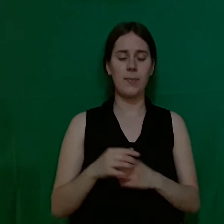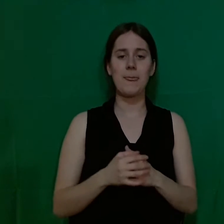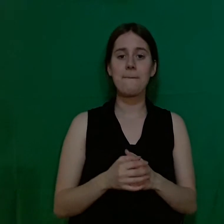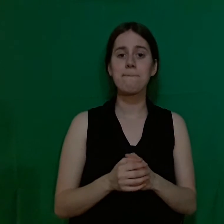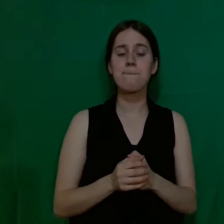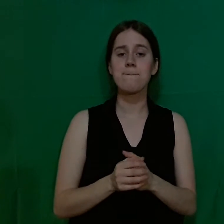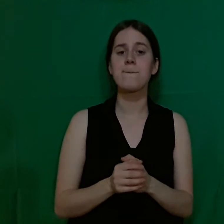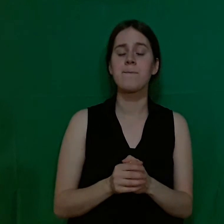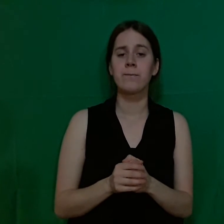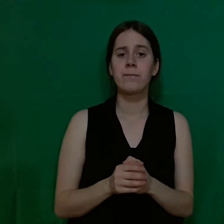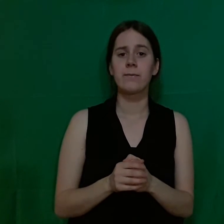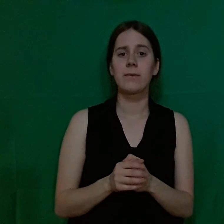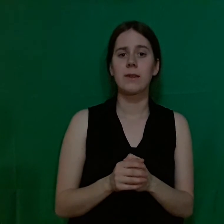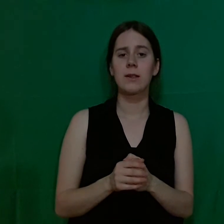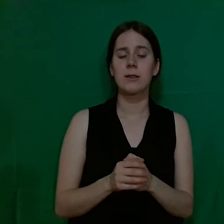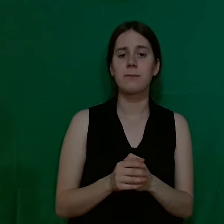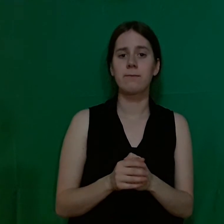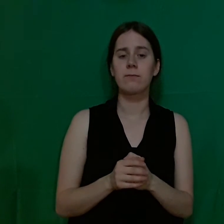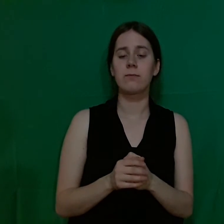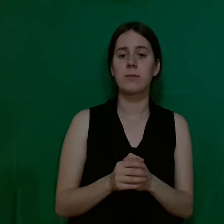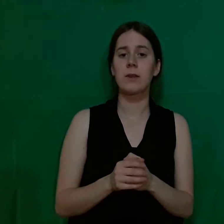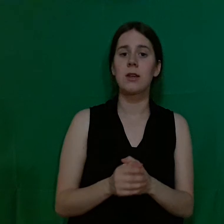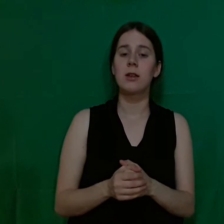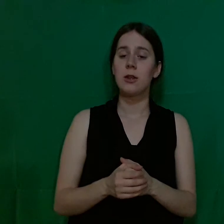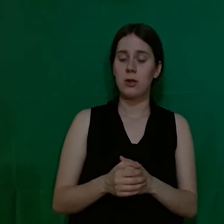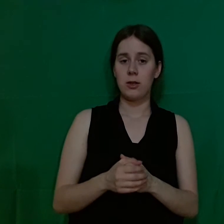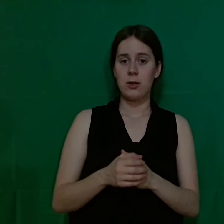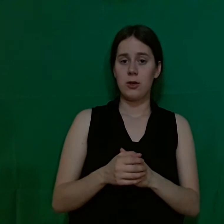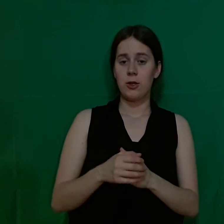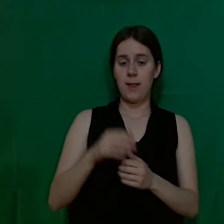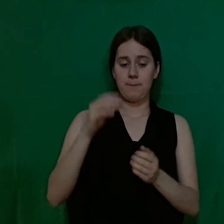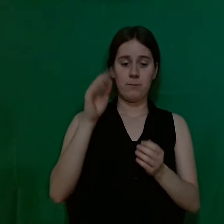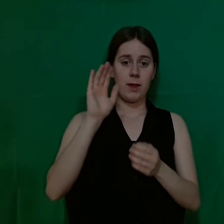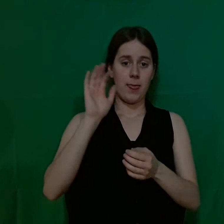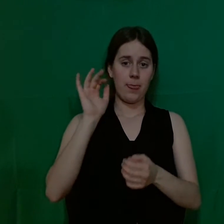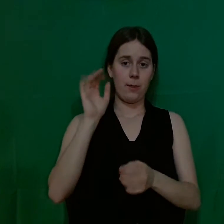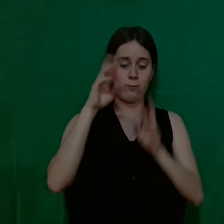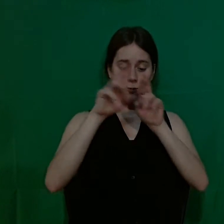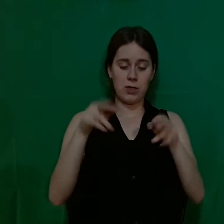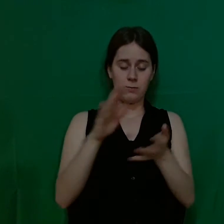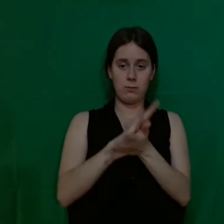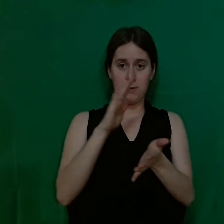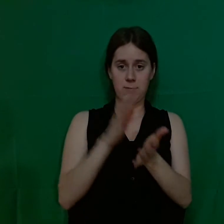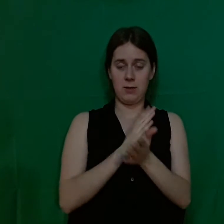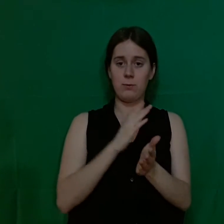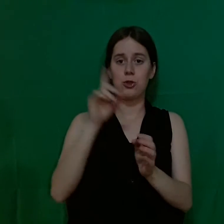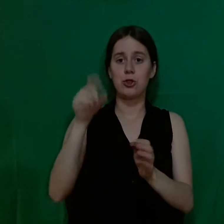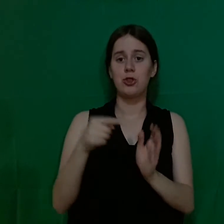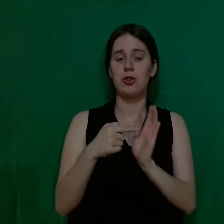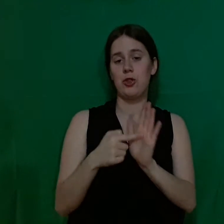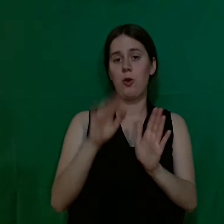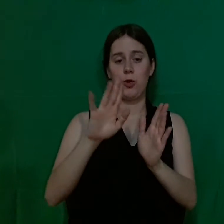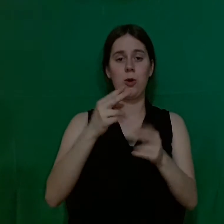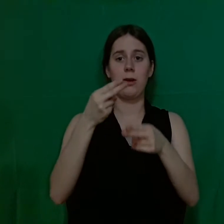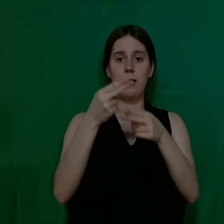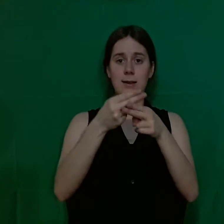information. The education should be listed. It should list with the most important information first.